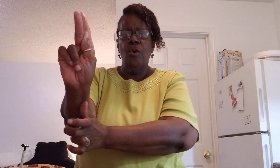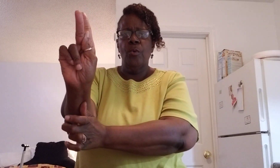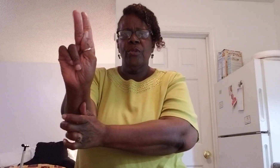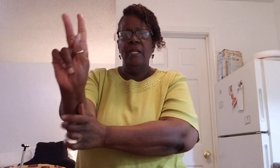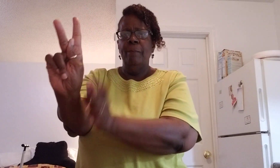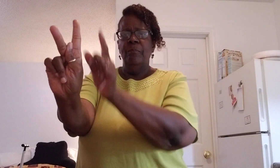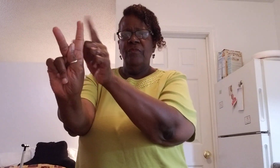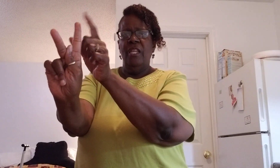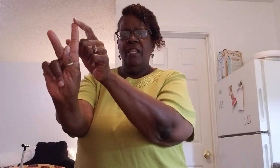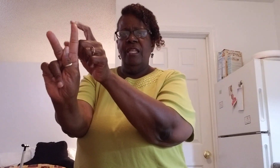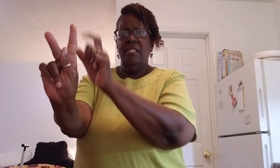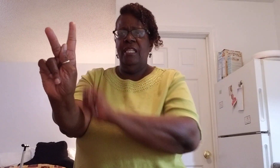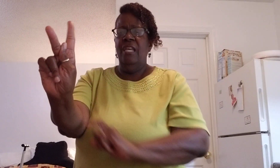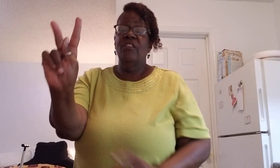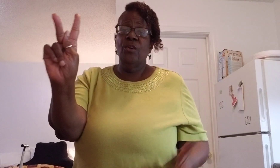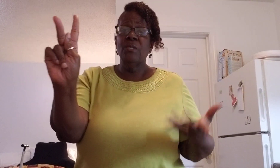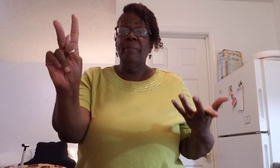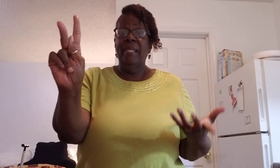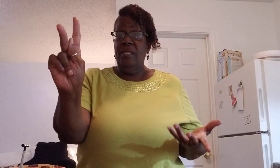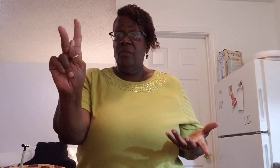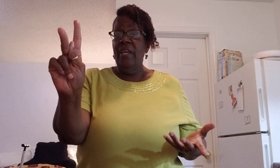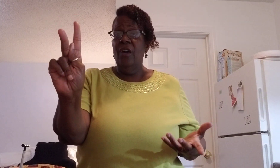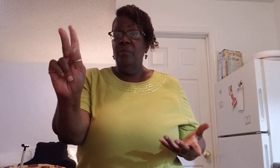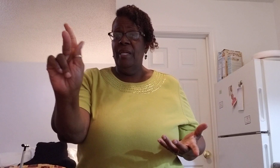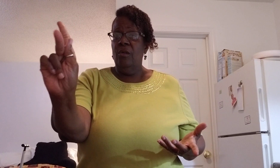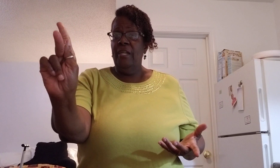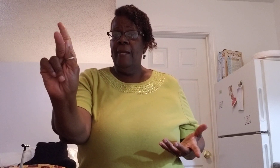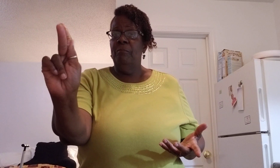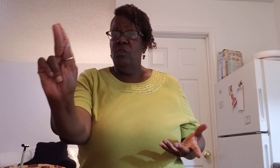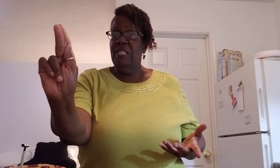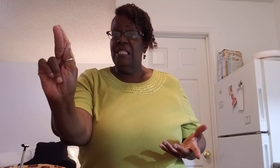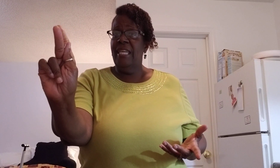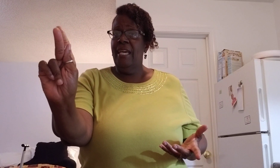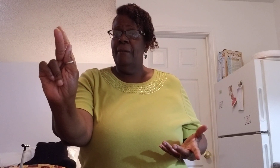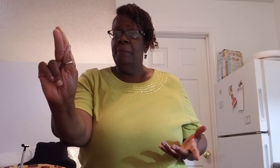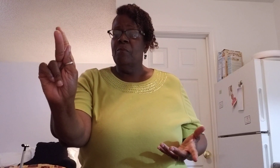forward, and for those that may not know the alphabet, okay, so this is K.